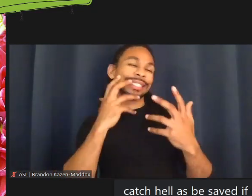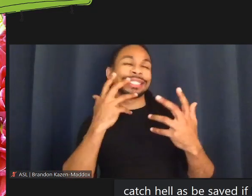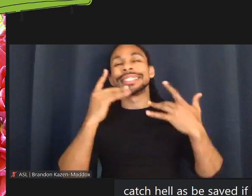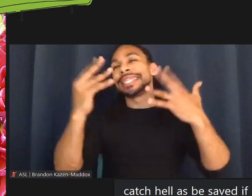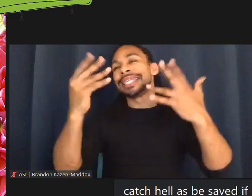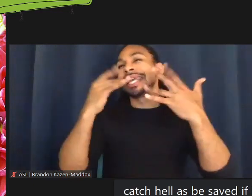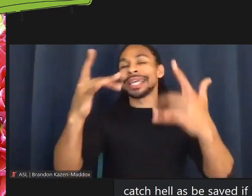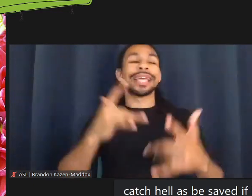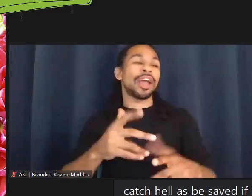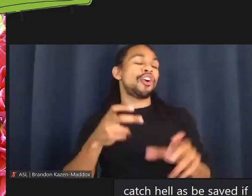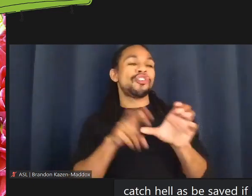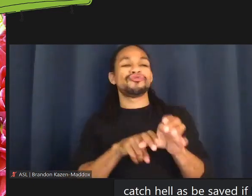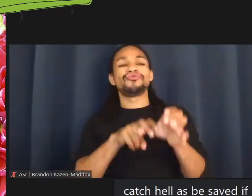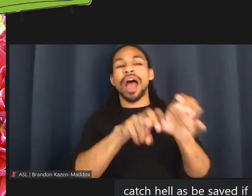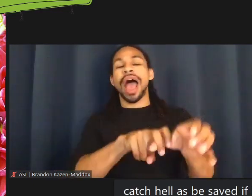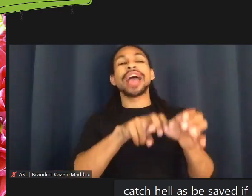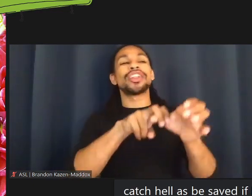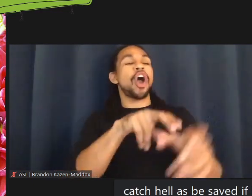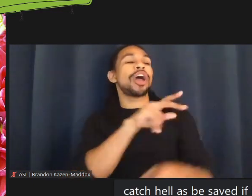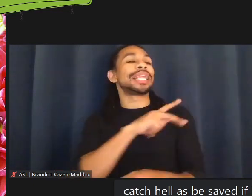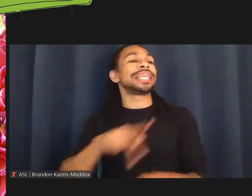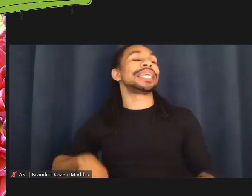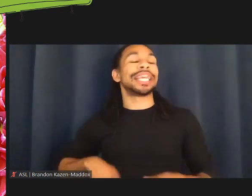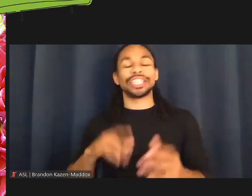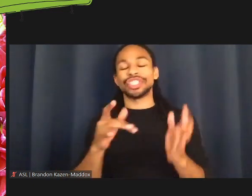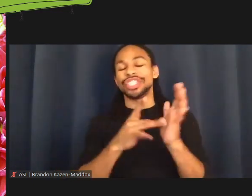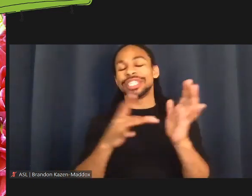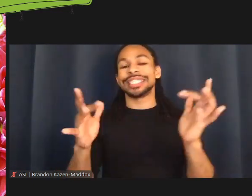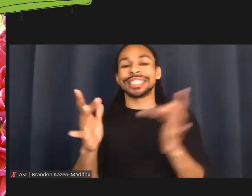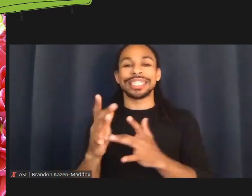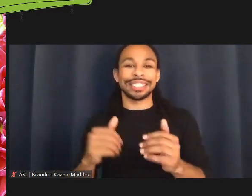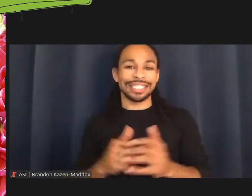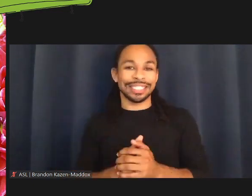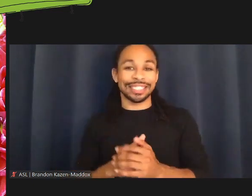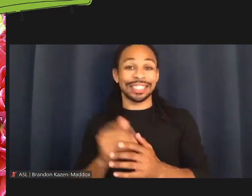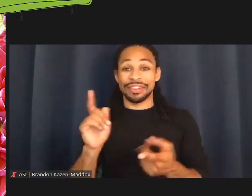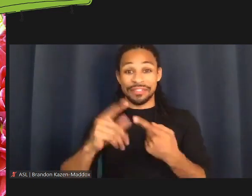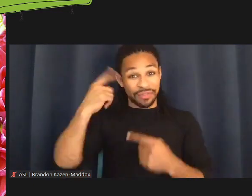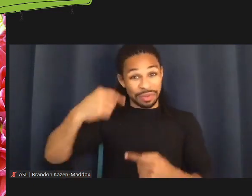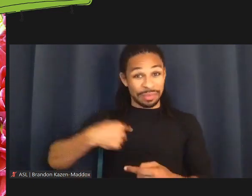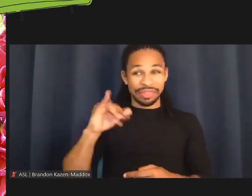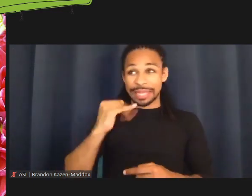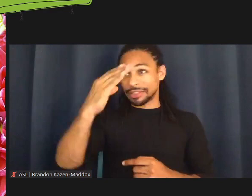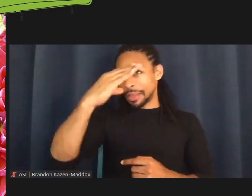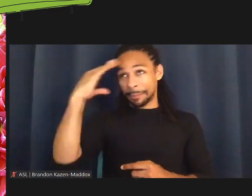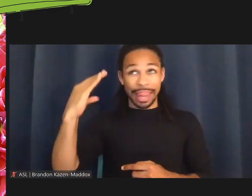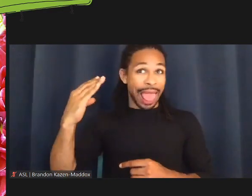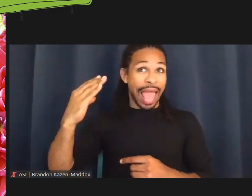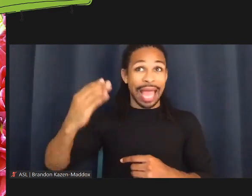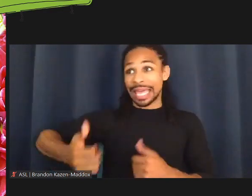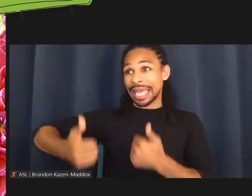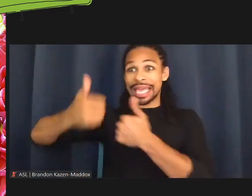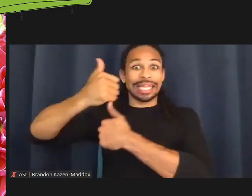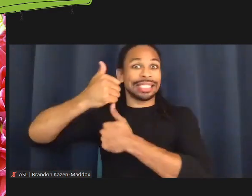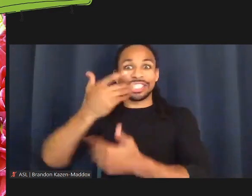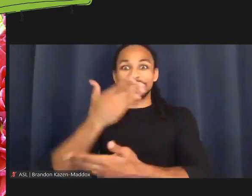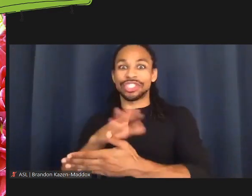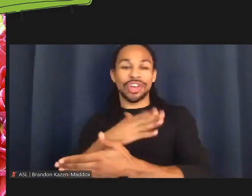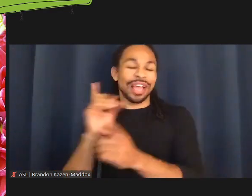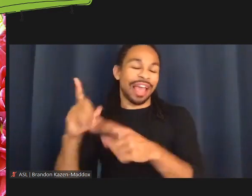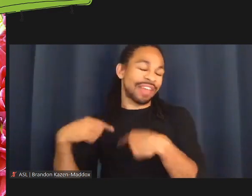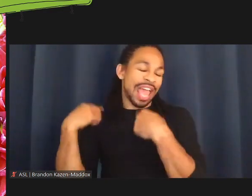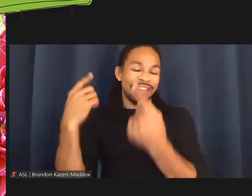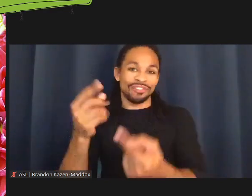To my mind, the blackest hymn ever played. And oh, my sweet children, if you could just hear how those 4 sopranos